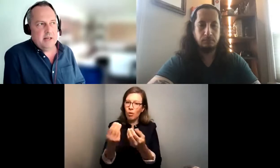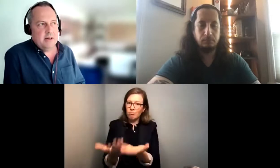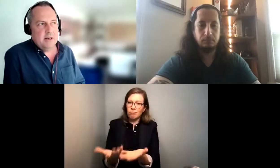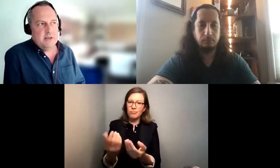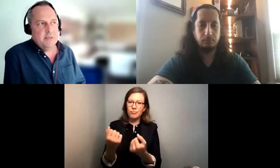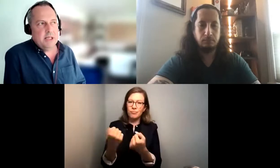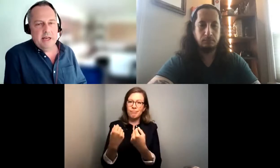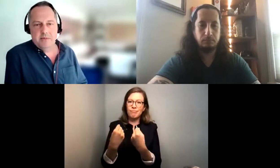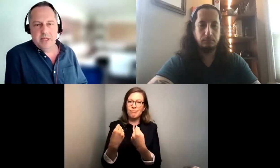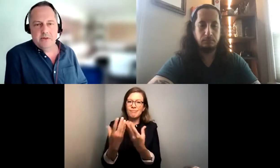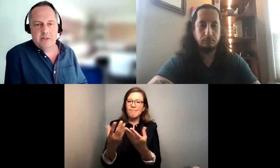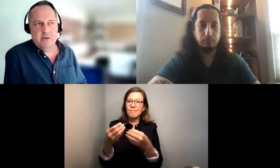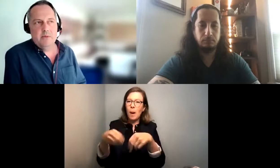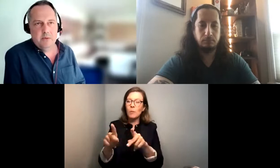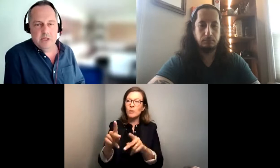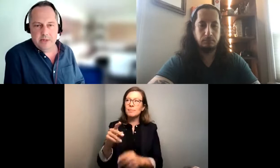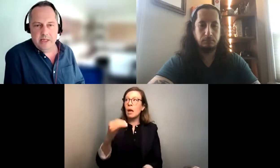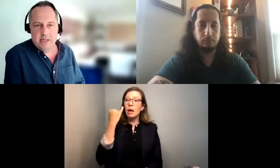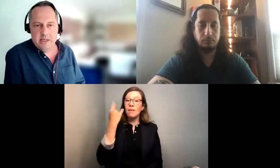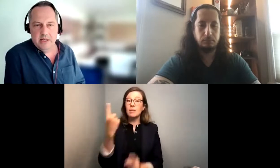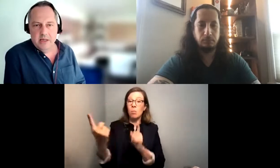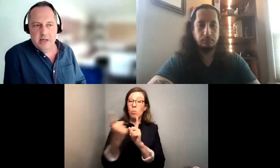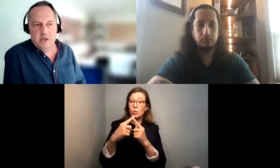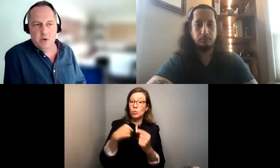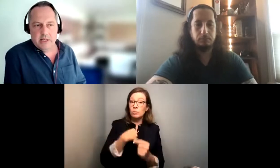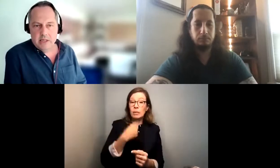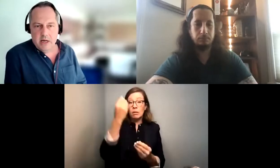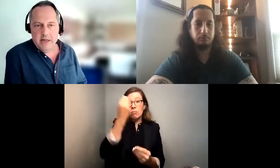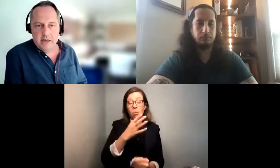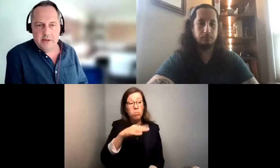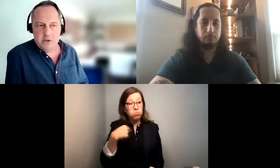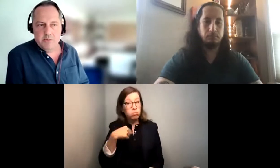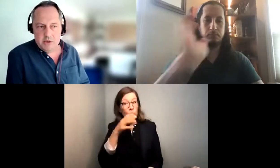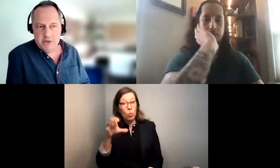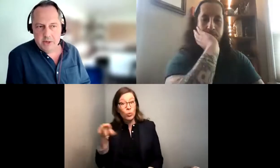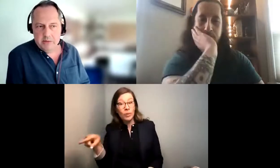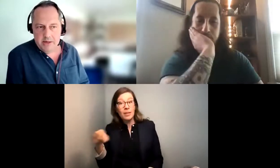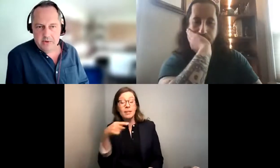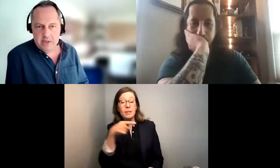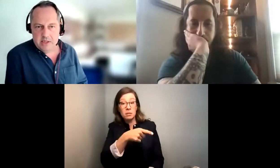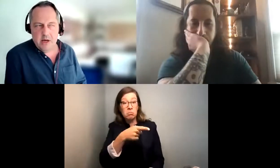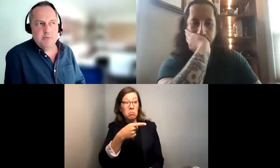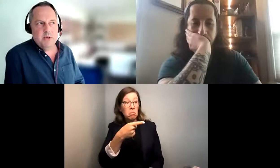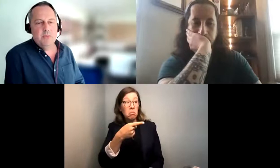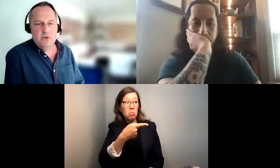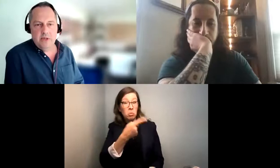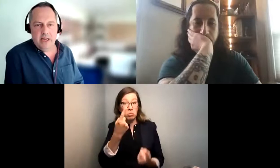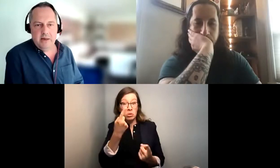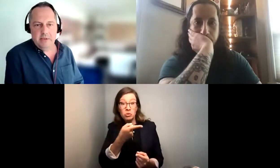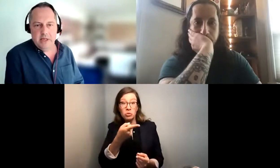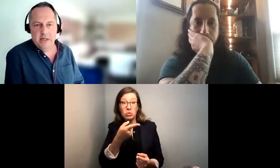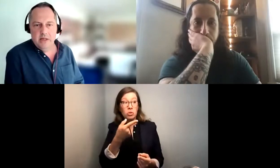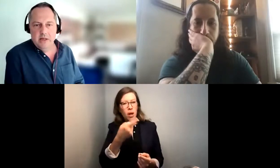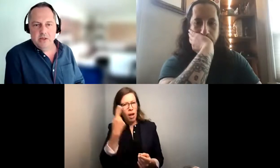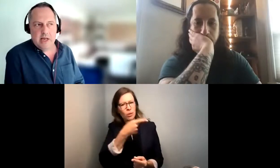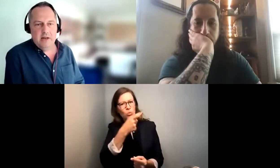if that, you know, if somebody came to me and sort of said, right, well, we're doing this, you work in sign, I think you should put your money where your mouth is, I would be more than